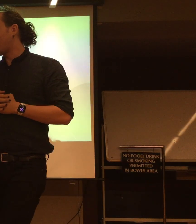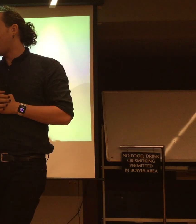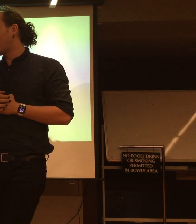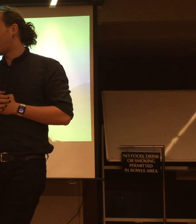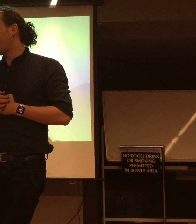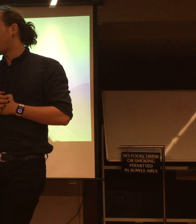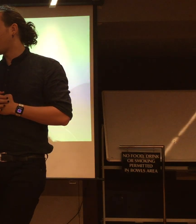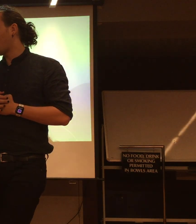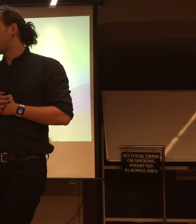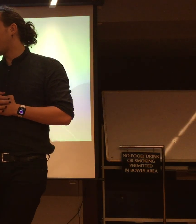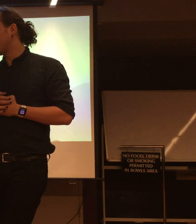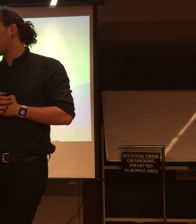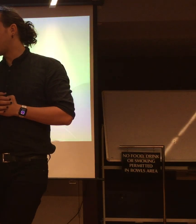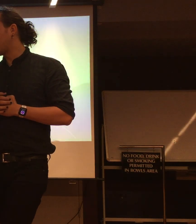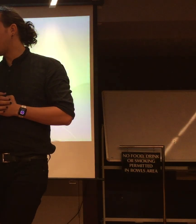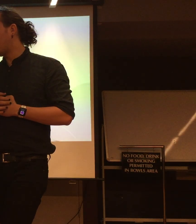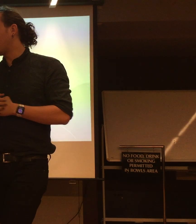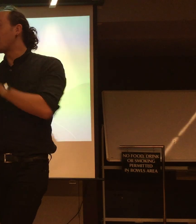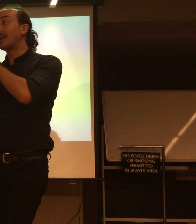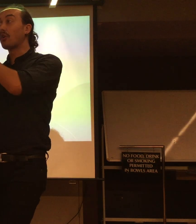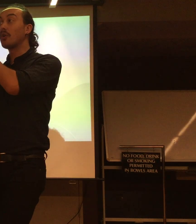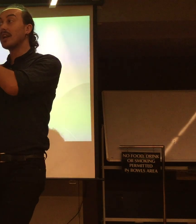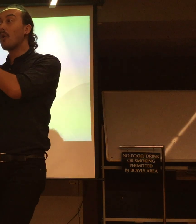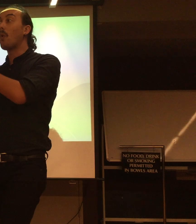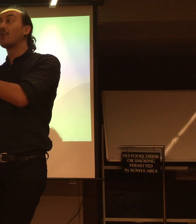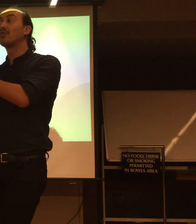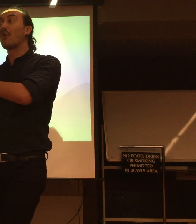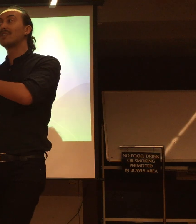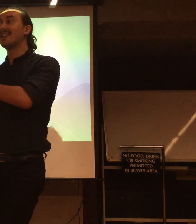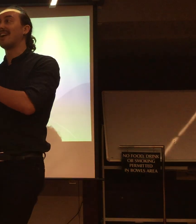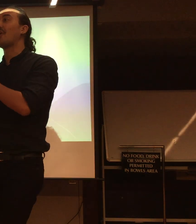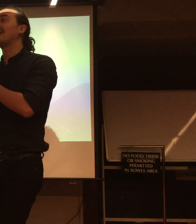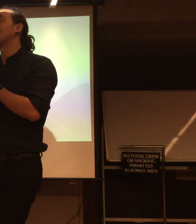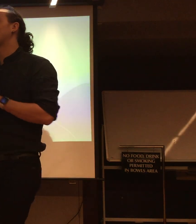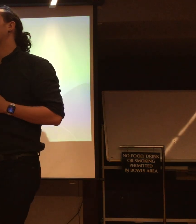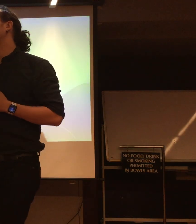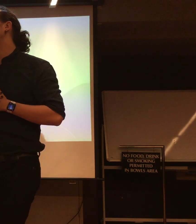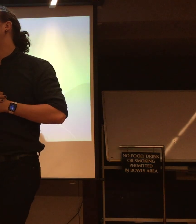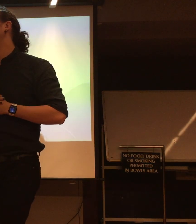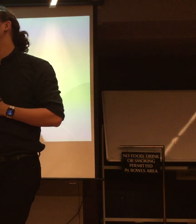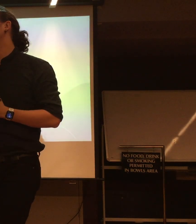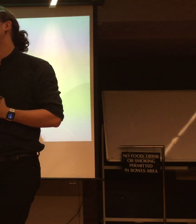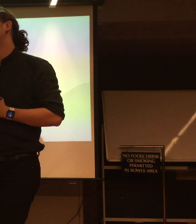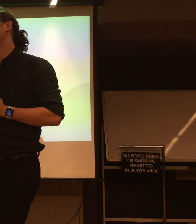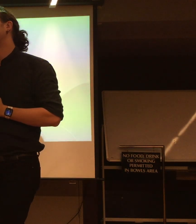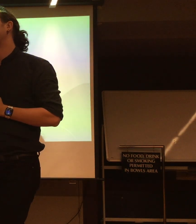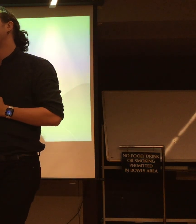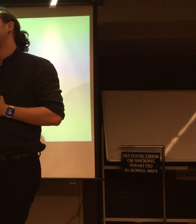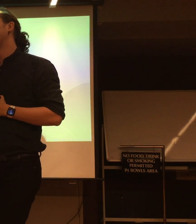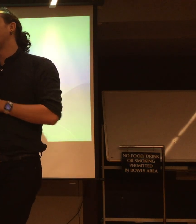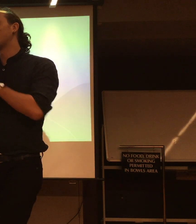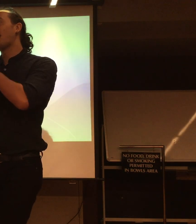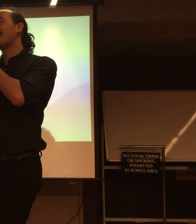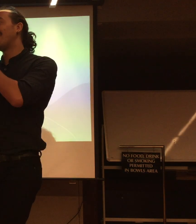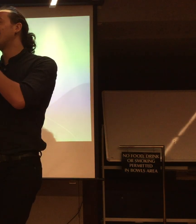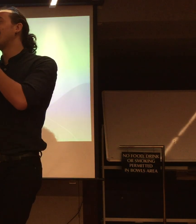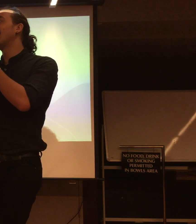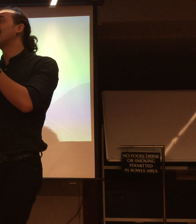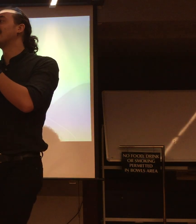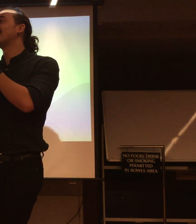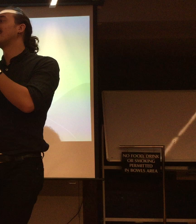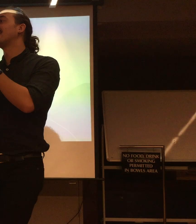what about the name of like cocktails with sugar? You mean coconut? Yeah, coconut sugar. Coconut sugar. Yeah. In a